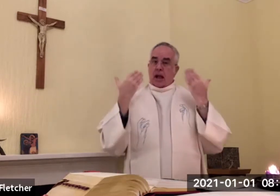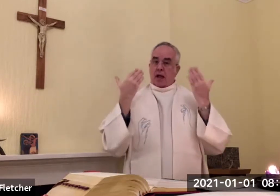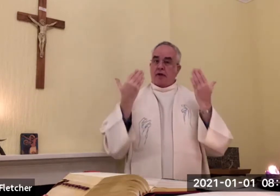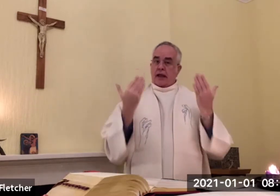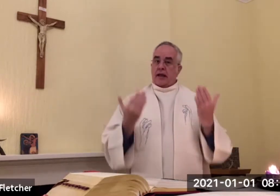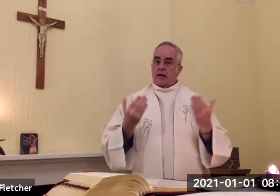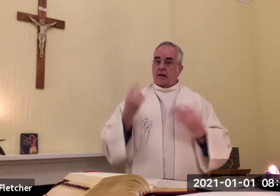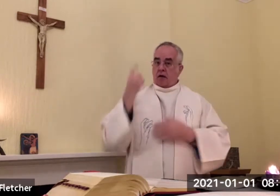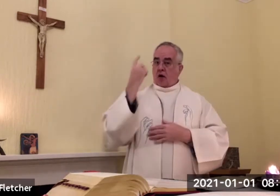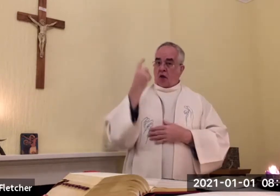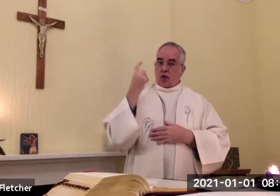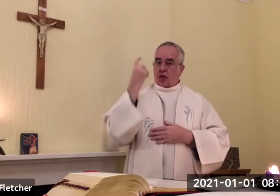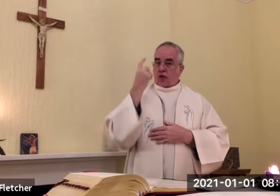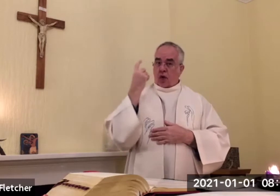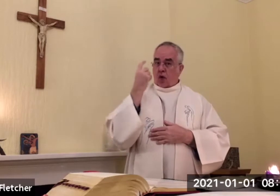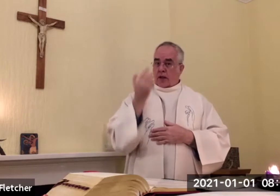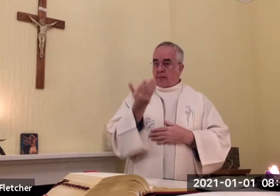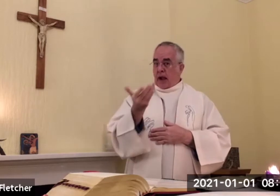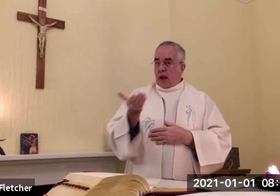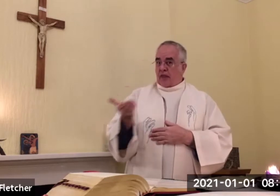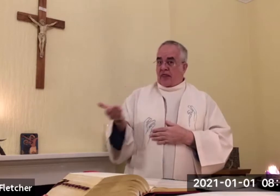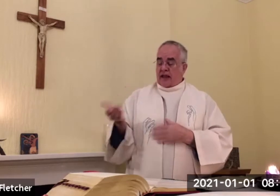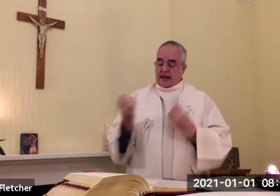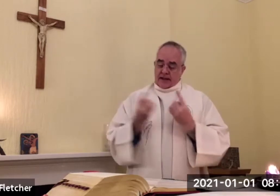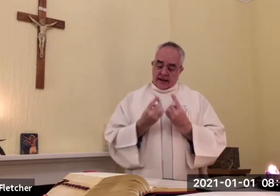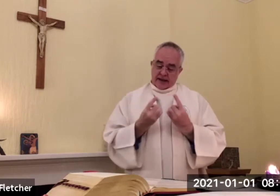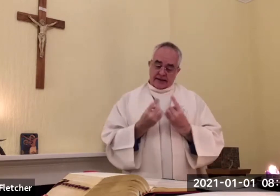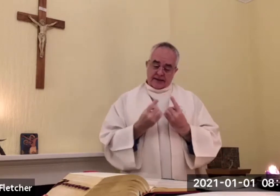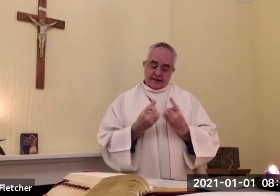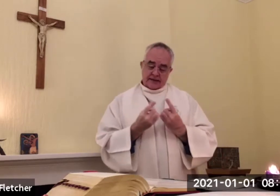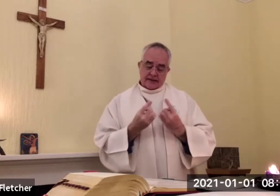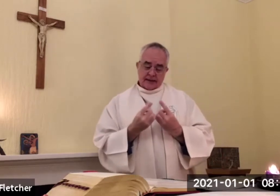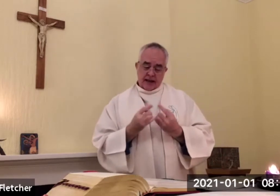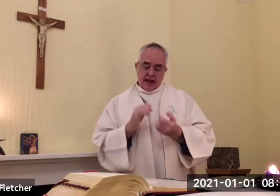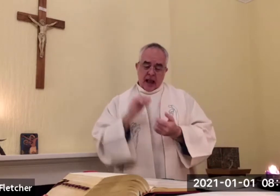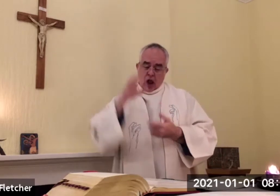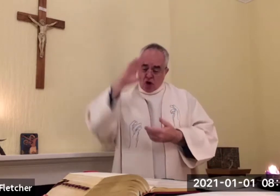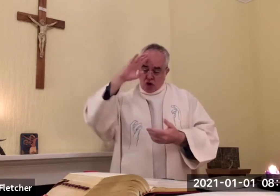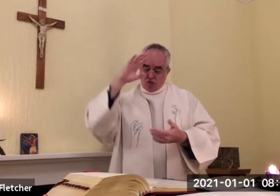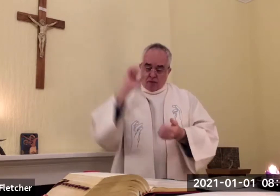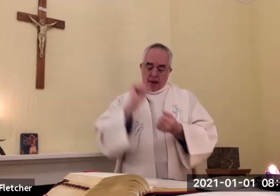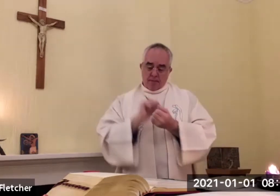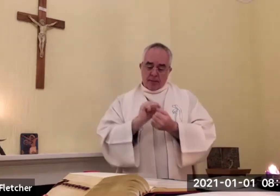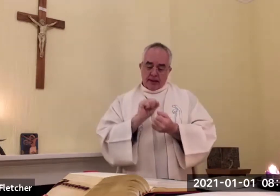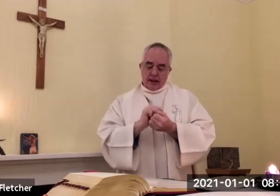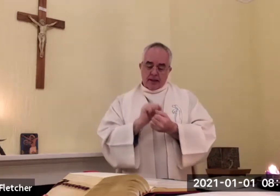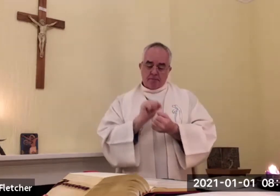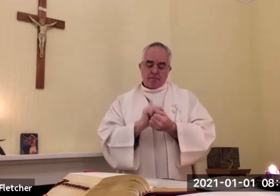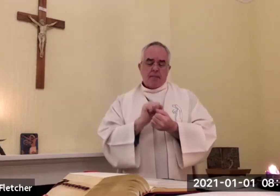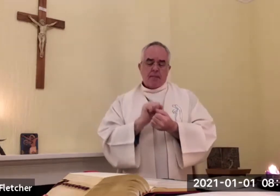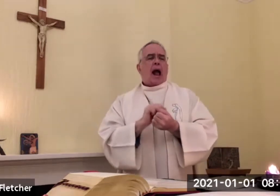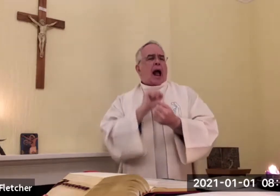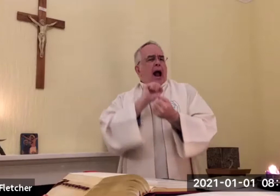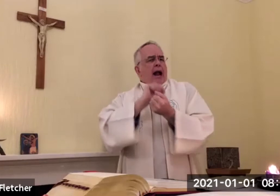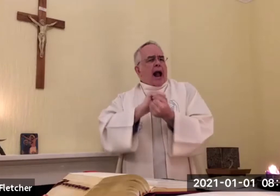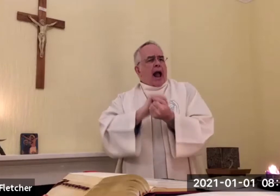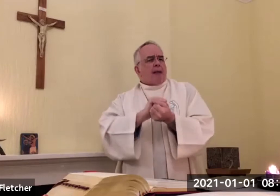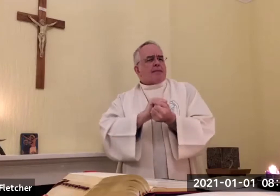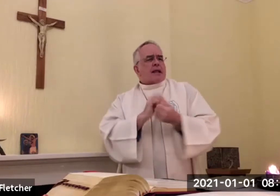Mary thought about these things, she remembered them and kept